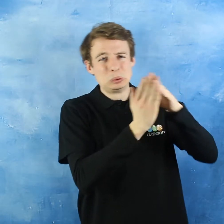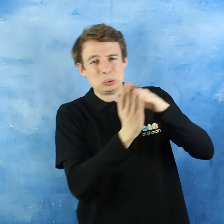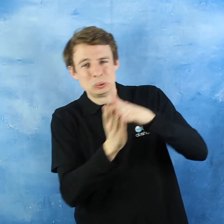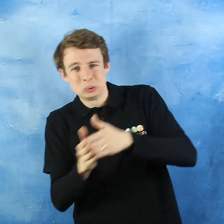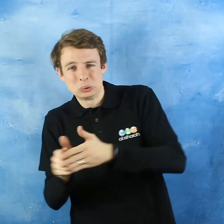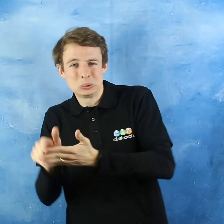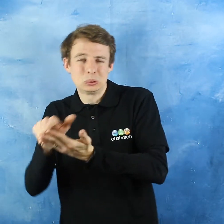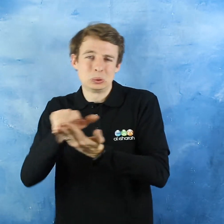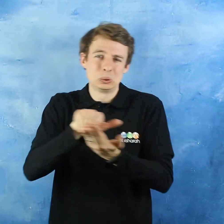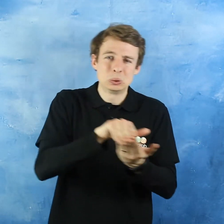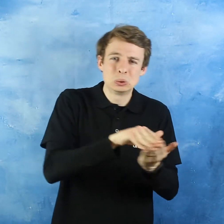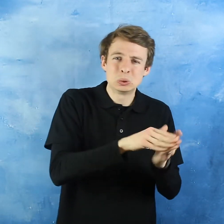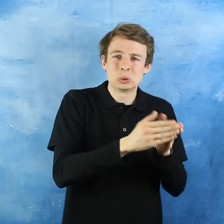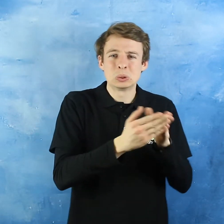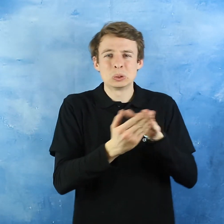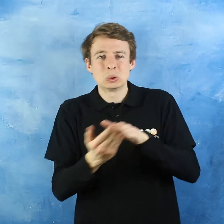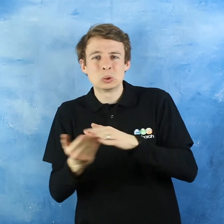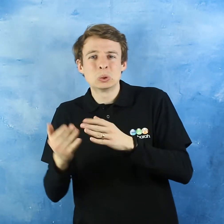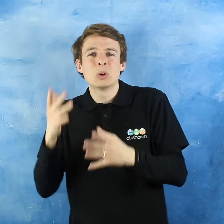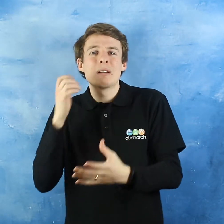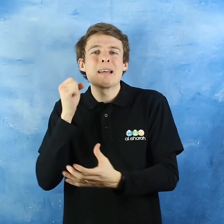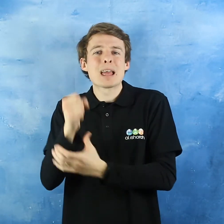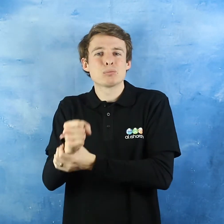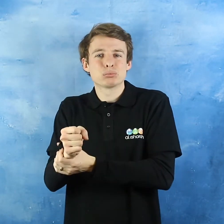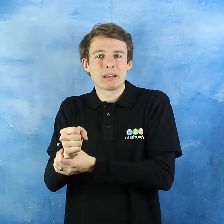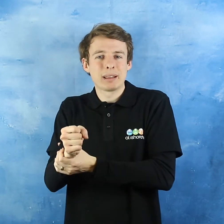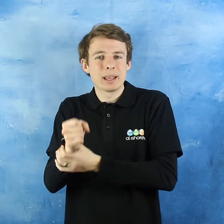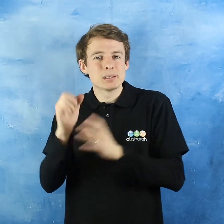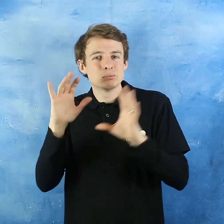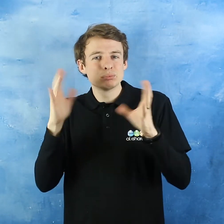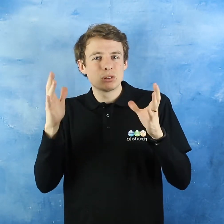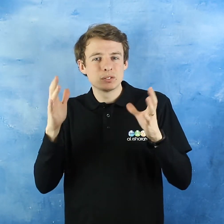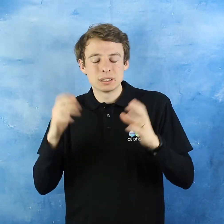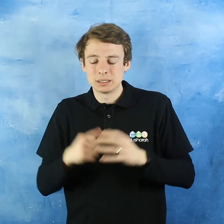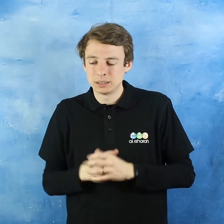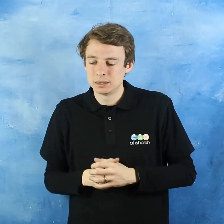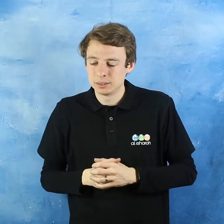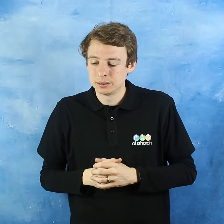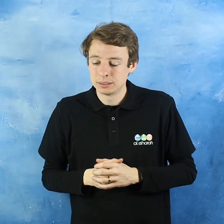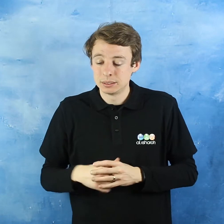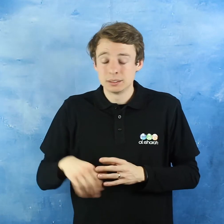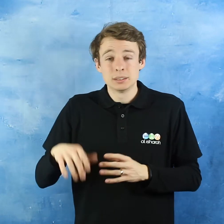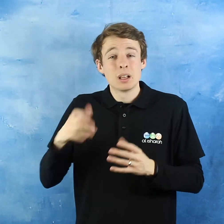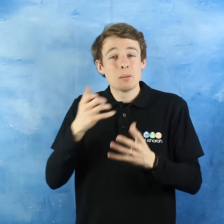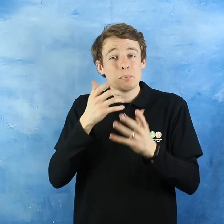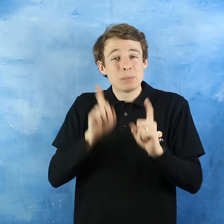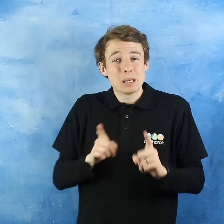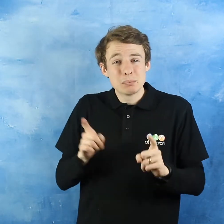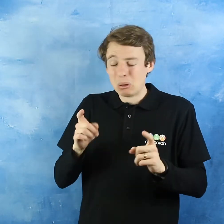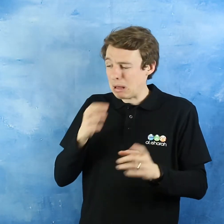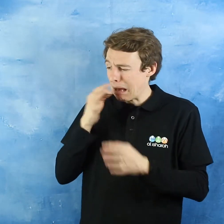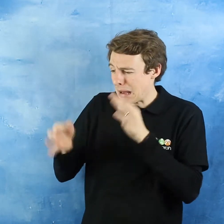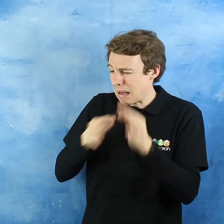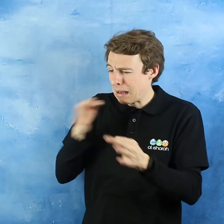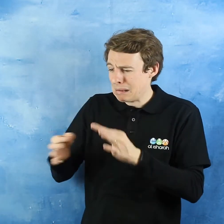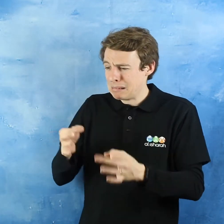here. They're running to him. Where is Ibrahim ibn Adham? Find him, find him. So he can make dua for them. So they found him. He